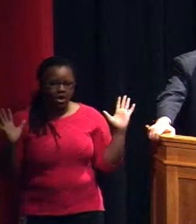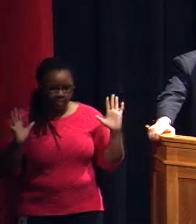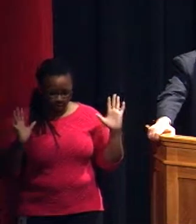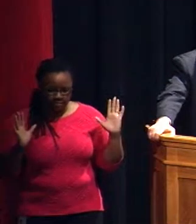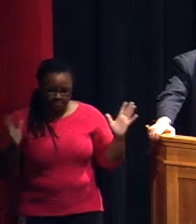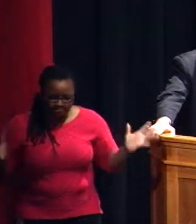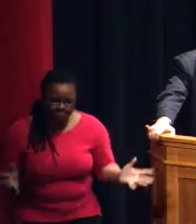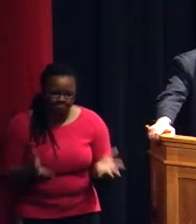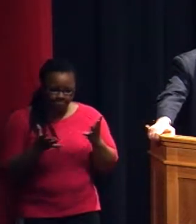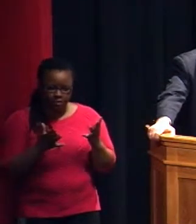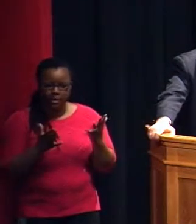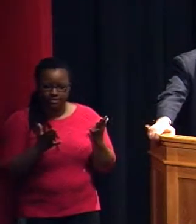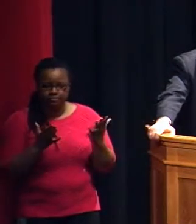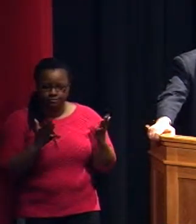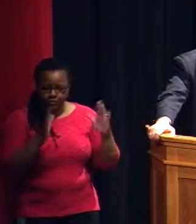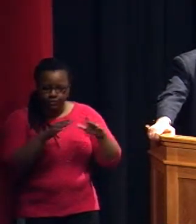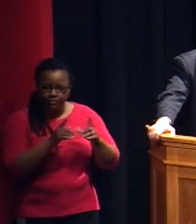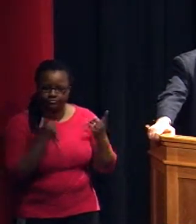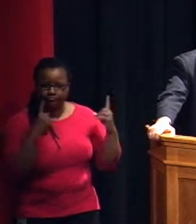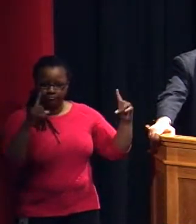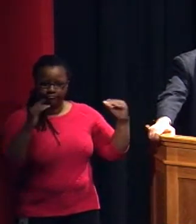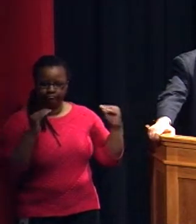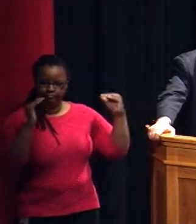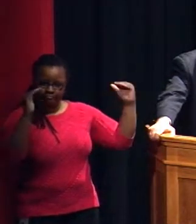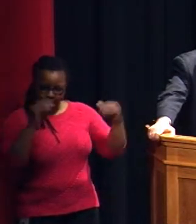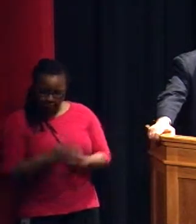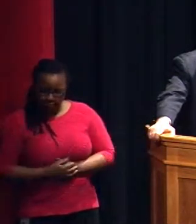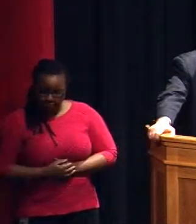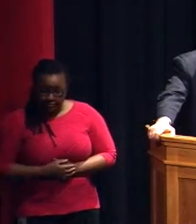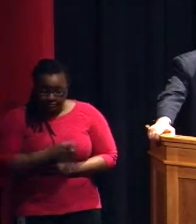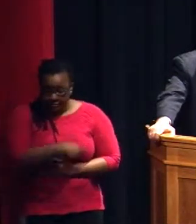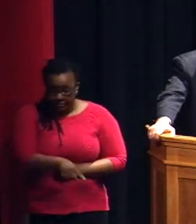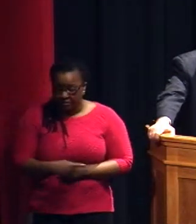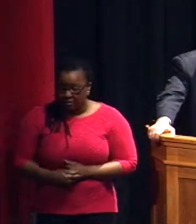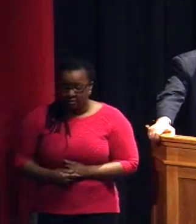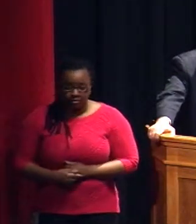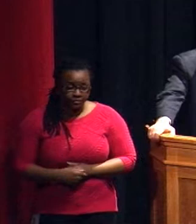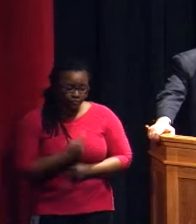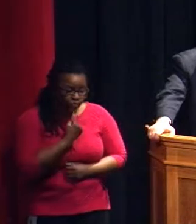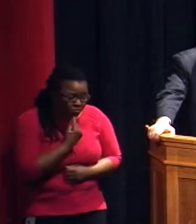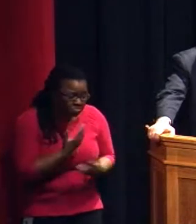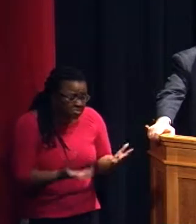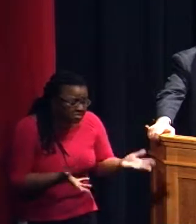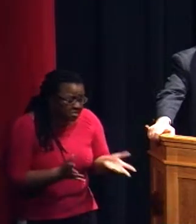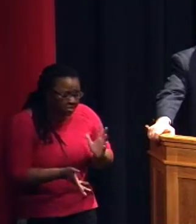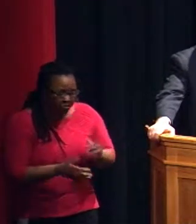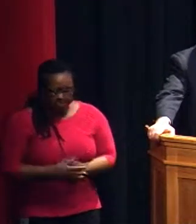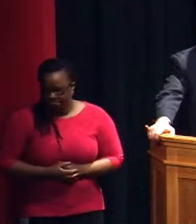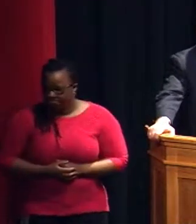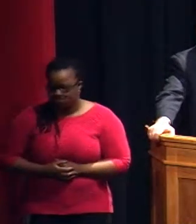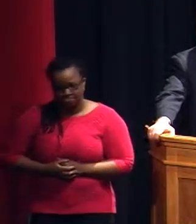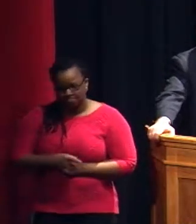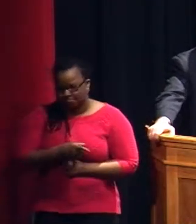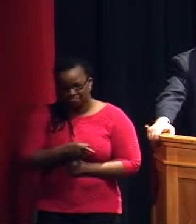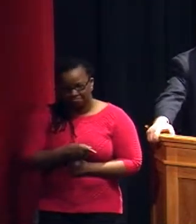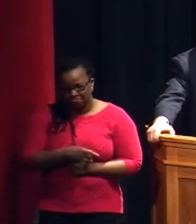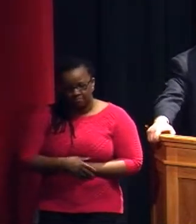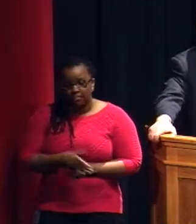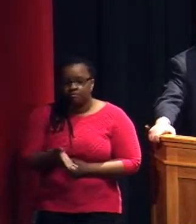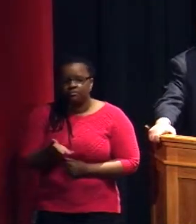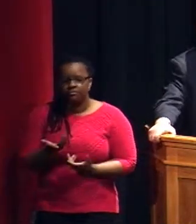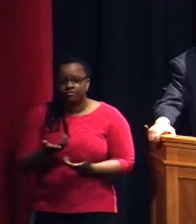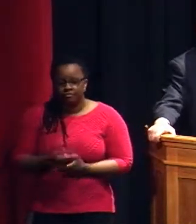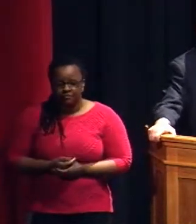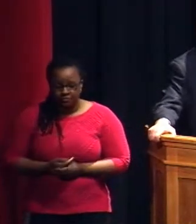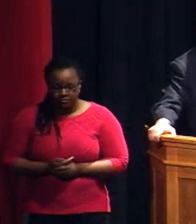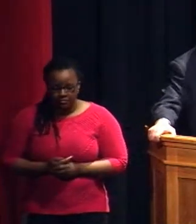expectations, and their children did not disappoint. One judge, Renee,